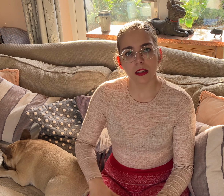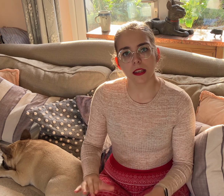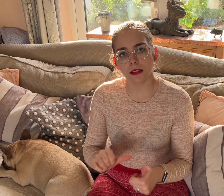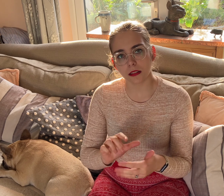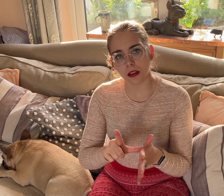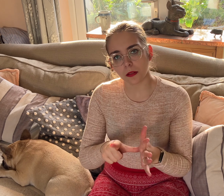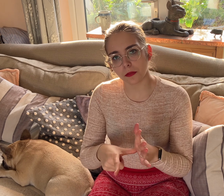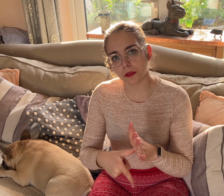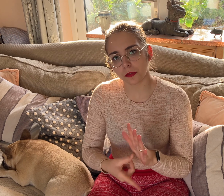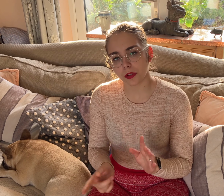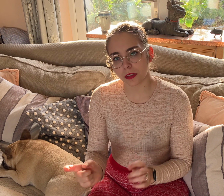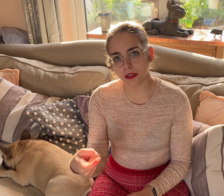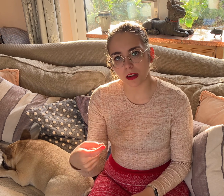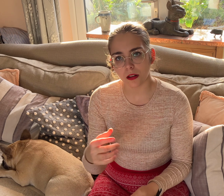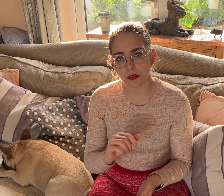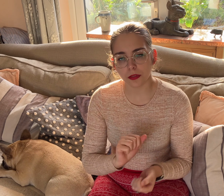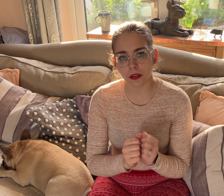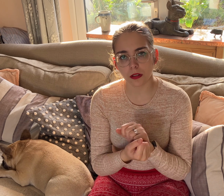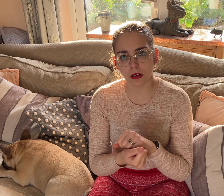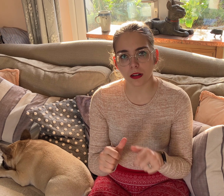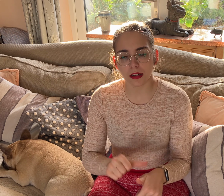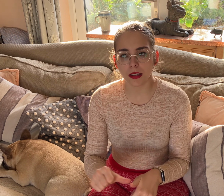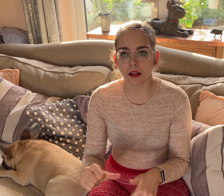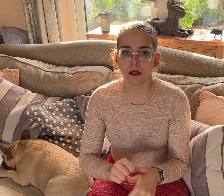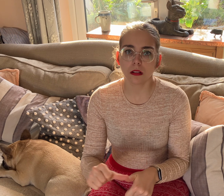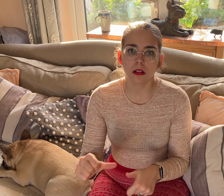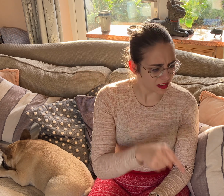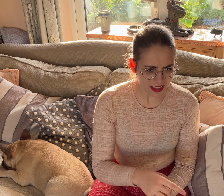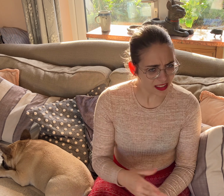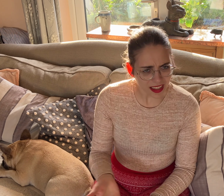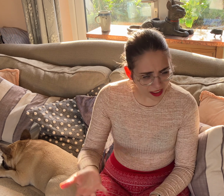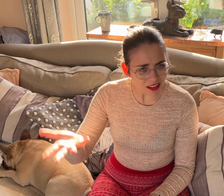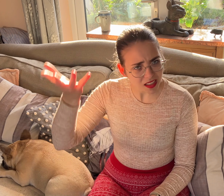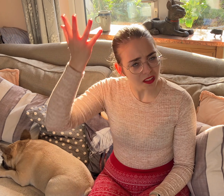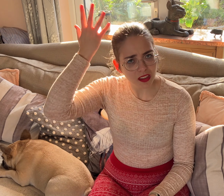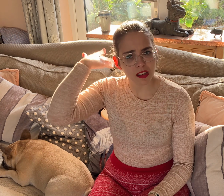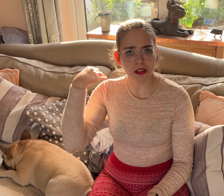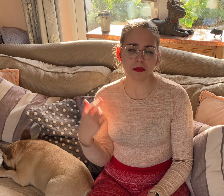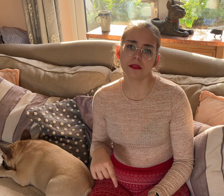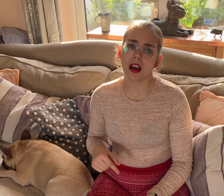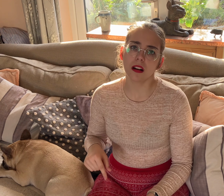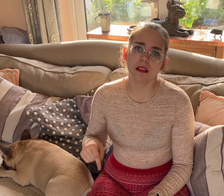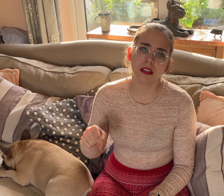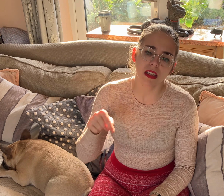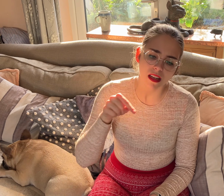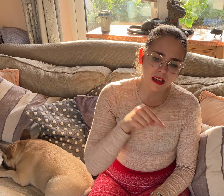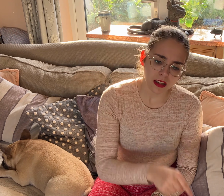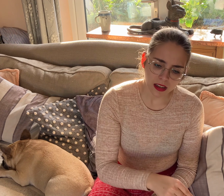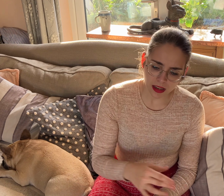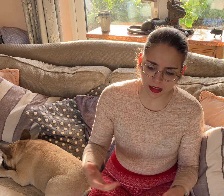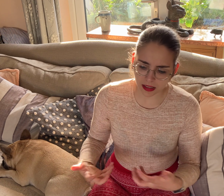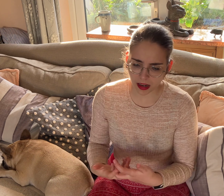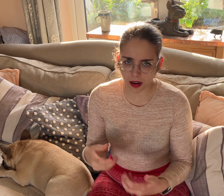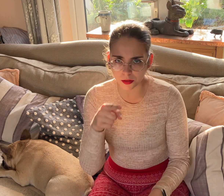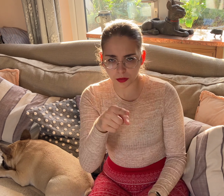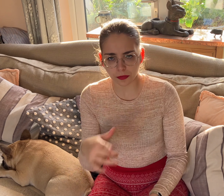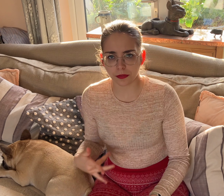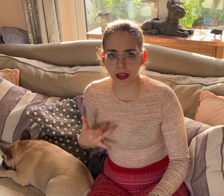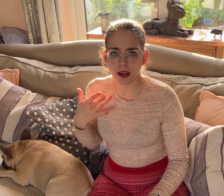Need time for yourself. You gotta heal. This ain't something you felt. It's how you feel.